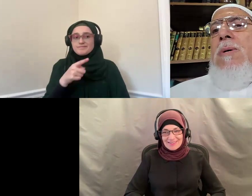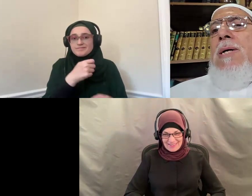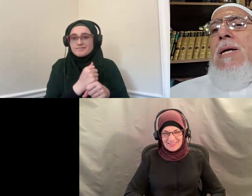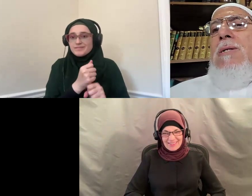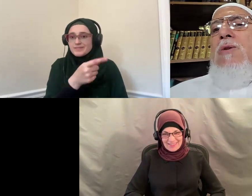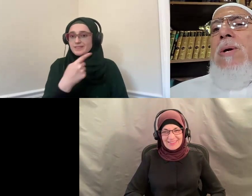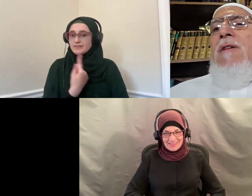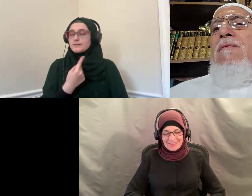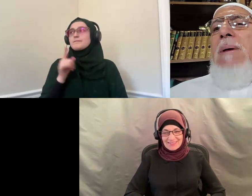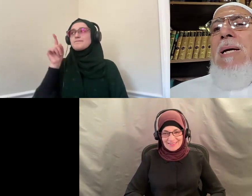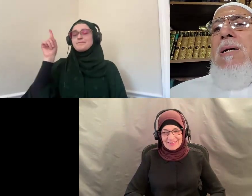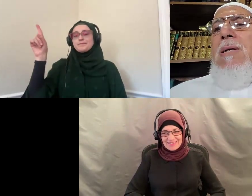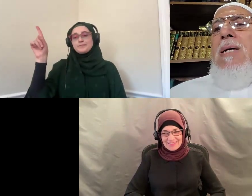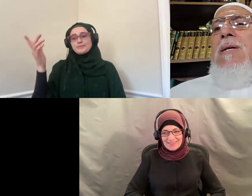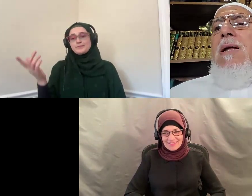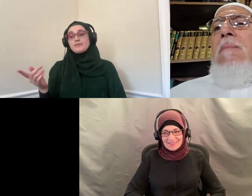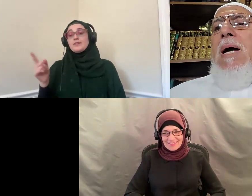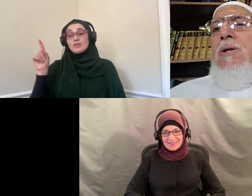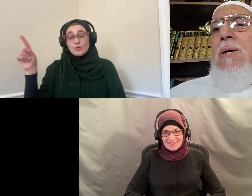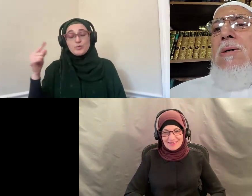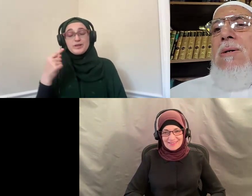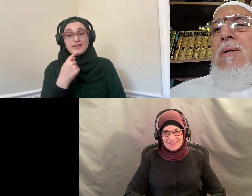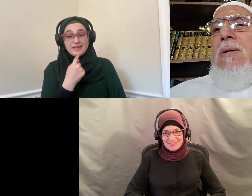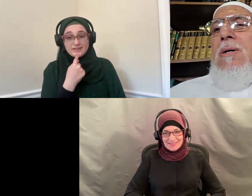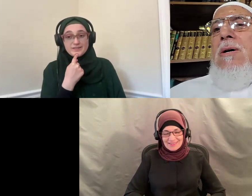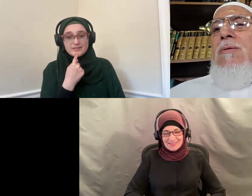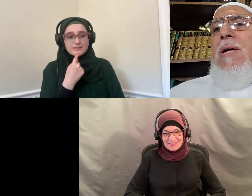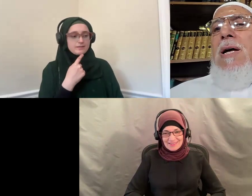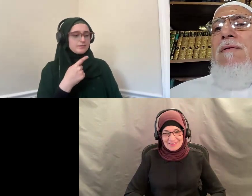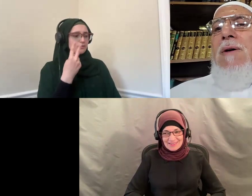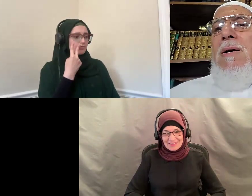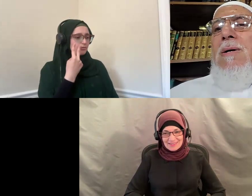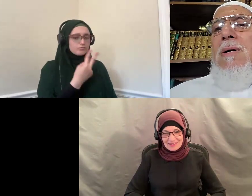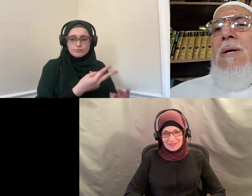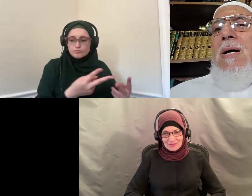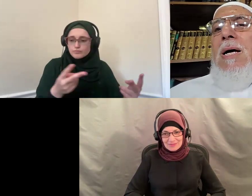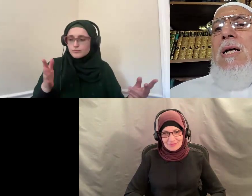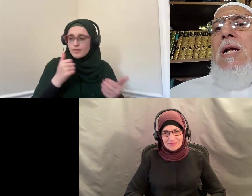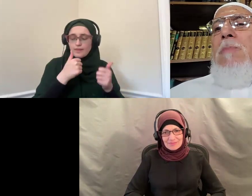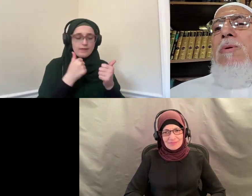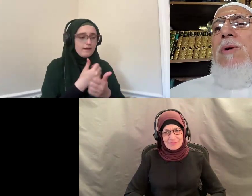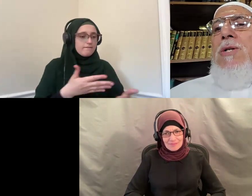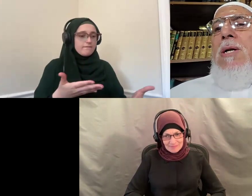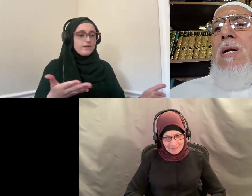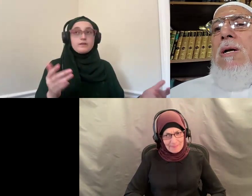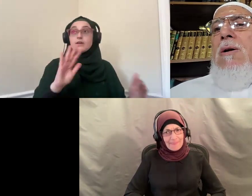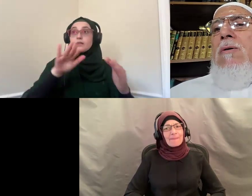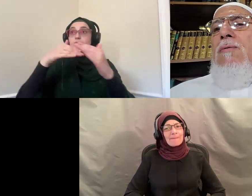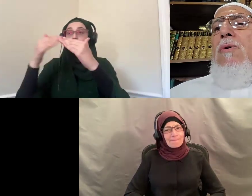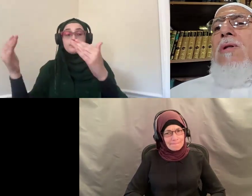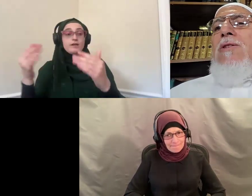So Allah subhanahu wa ta'ala says, we have made it as a reminder of the hellfire and a